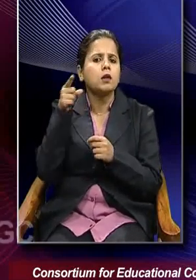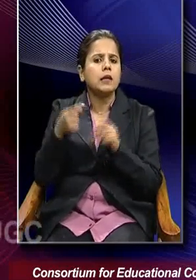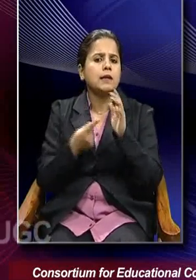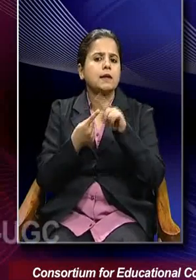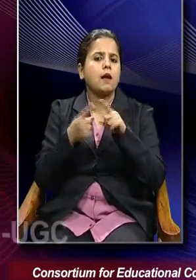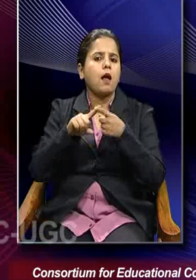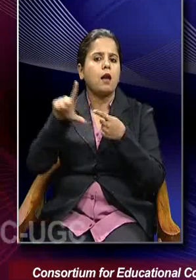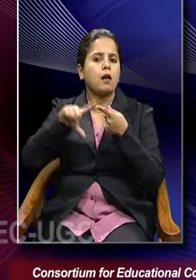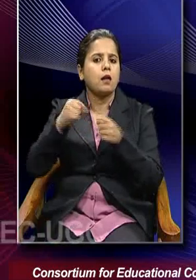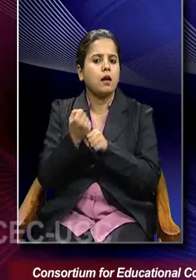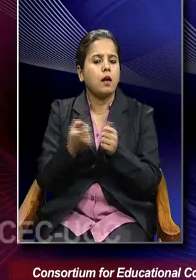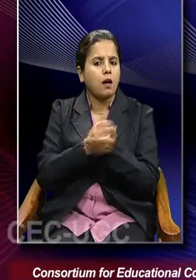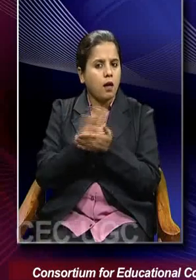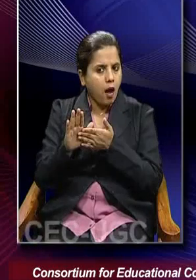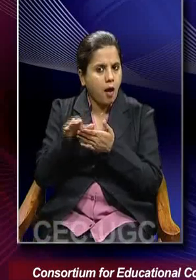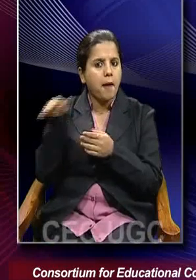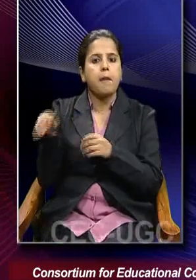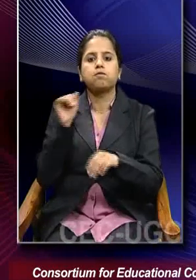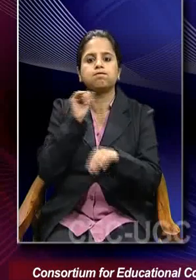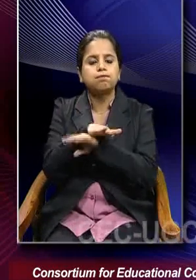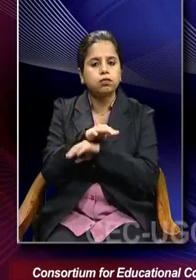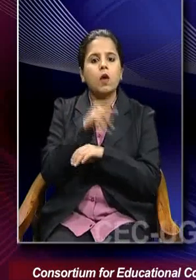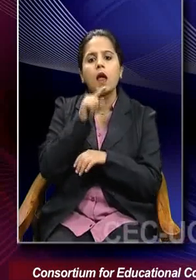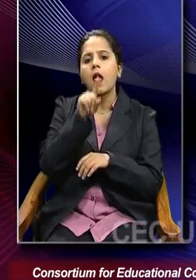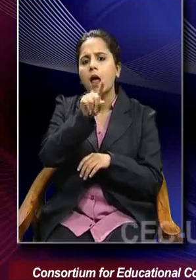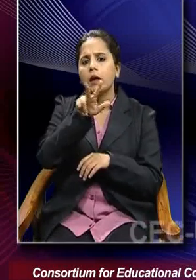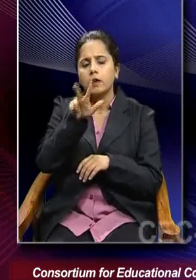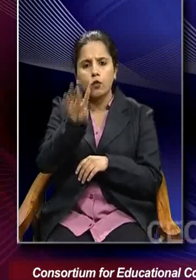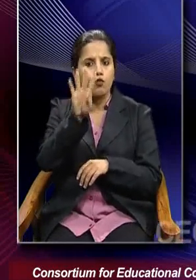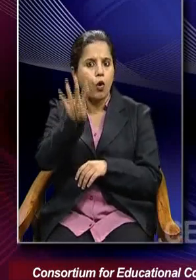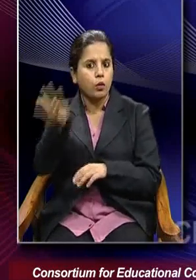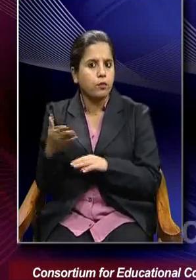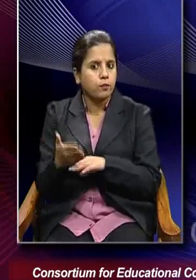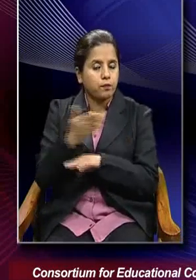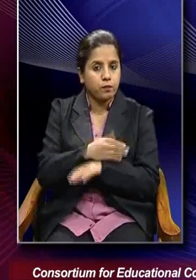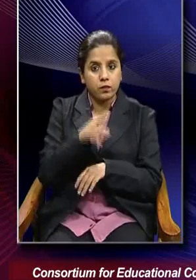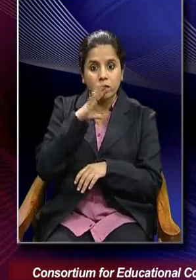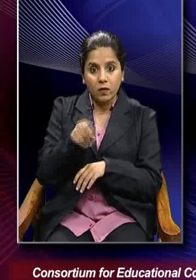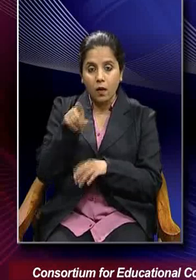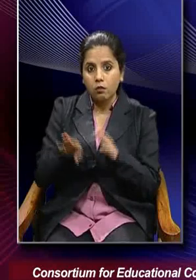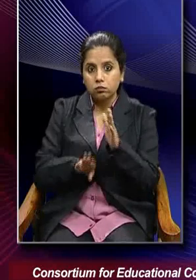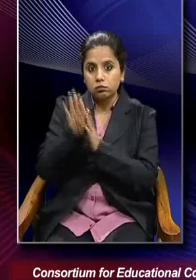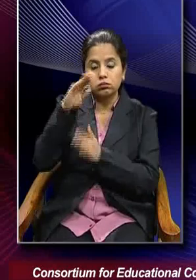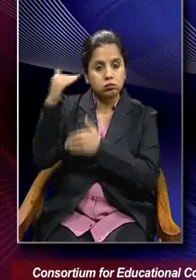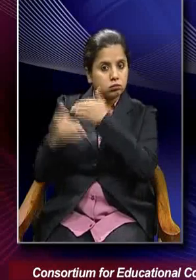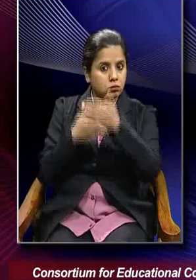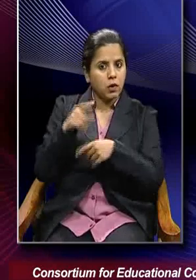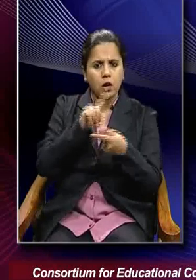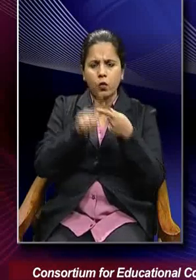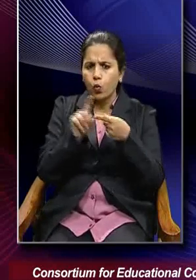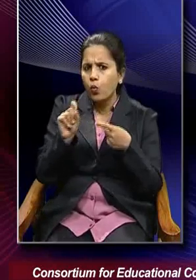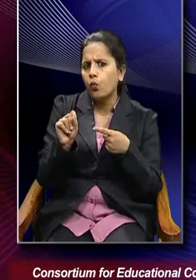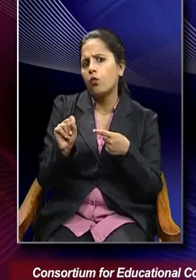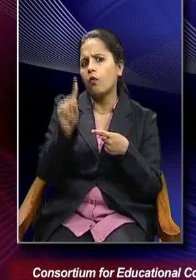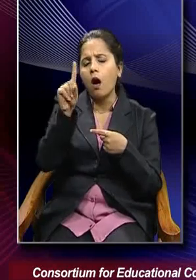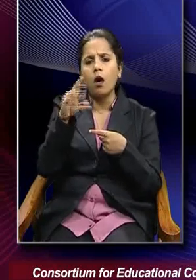in 1844. And one also finds that with these developments, the first